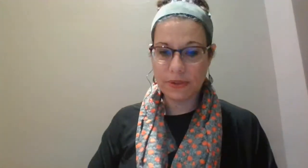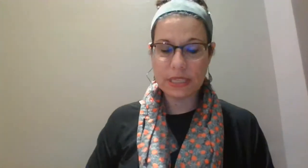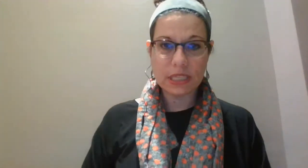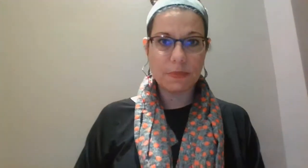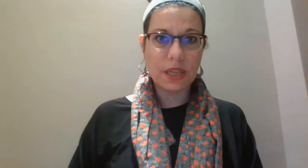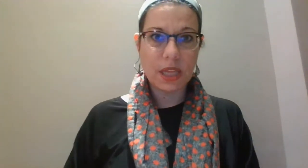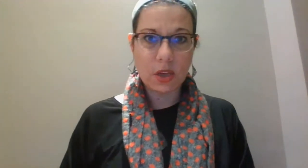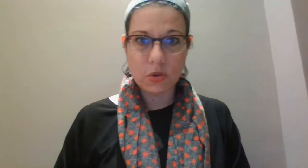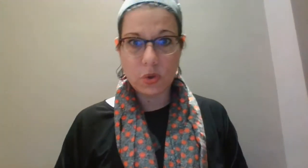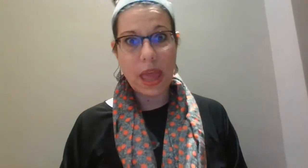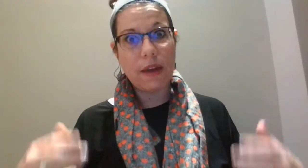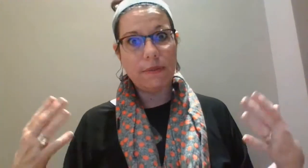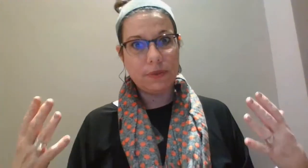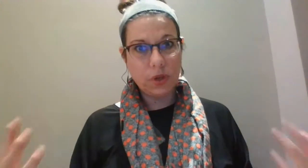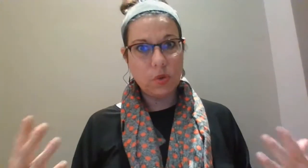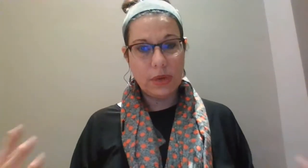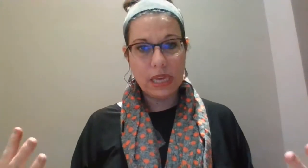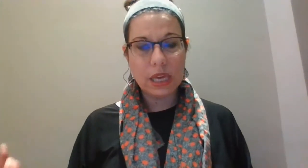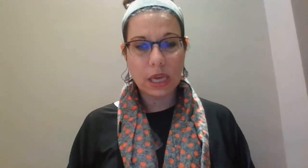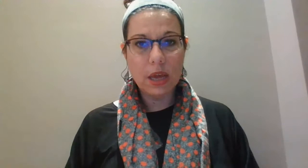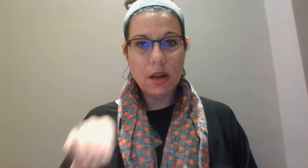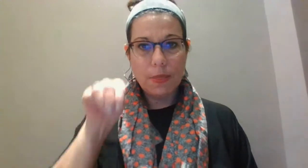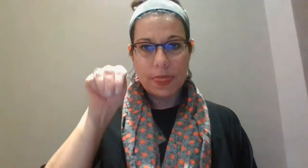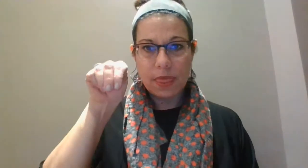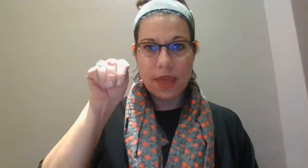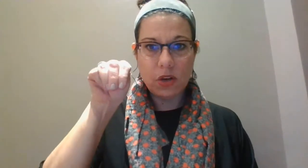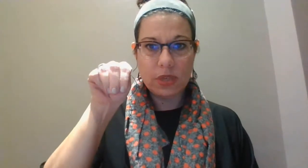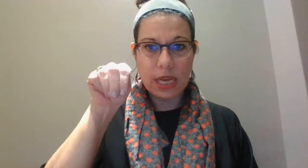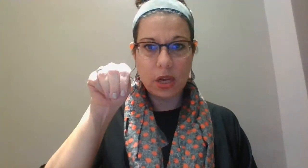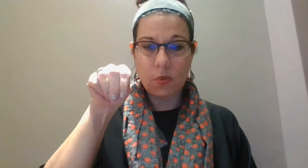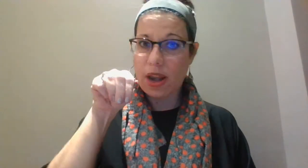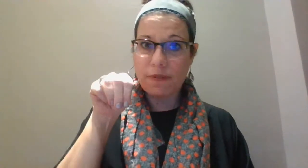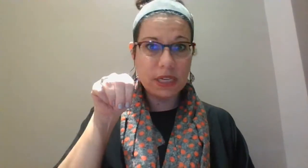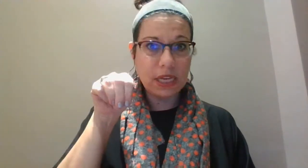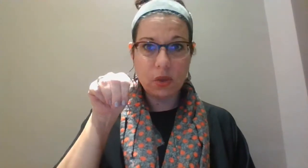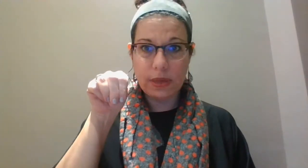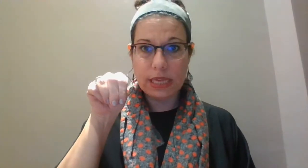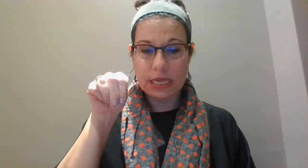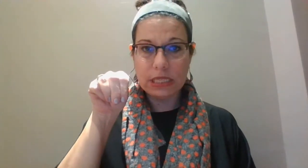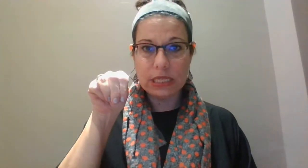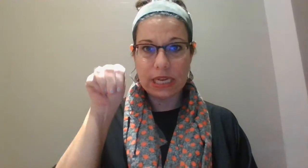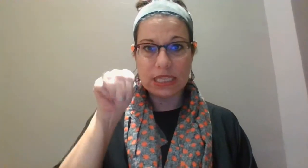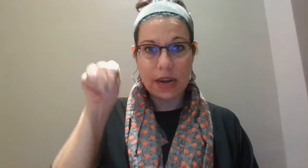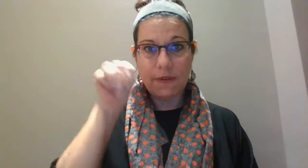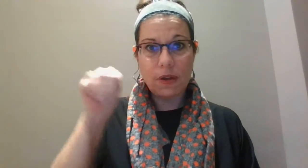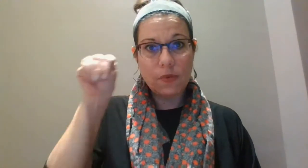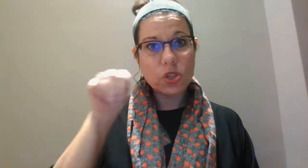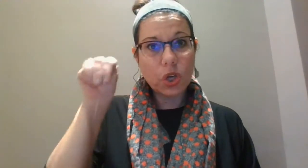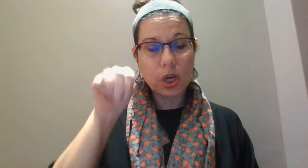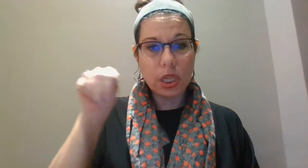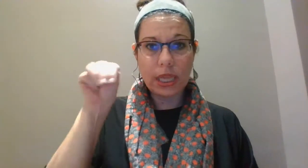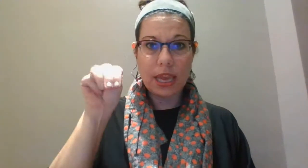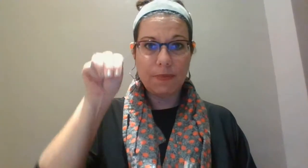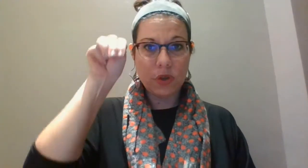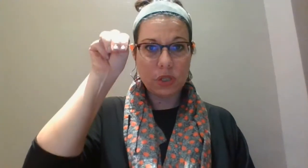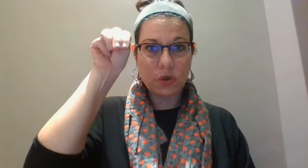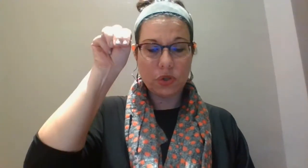this is something that you do every week, then you take your whatever day of the week is, instead of circling it, you just go straight